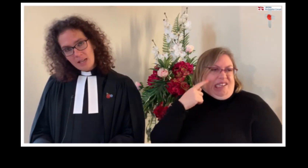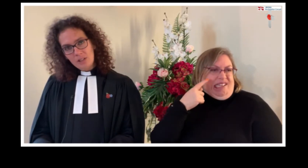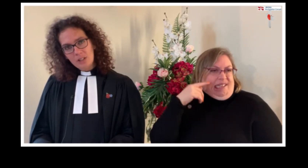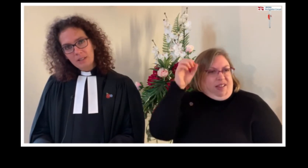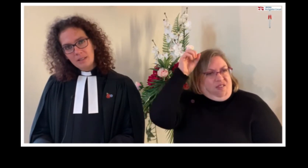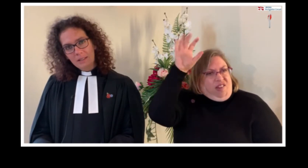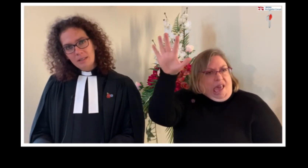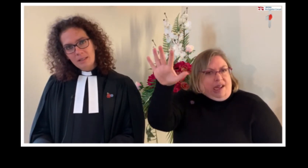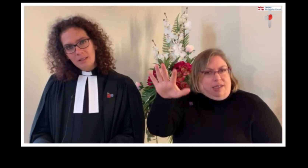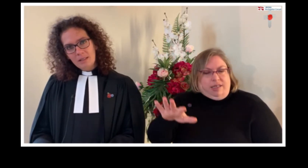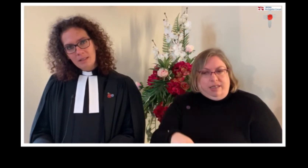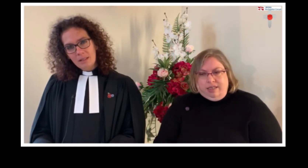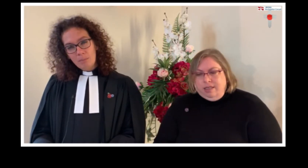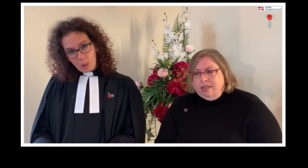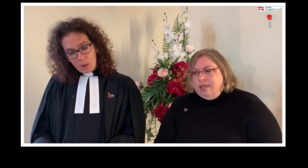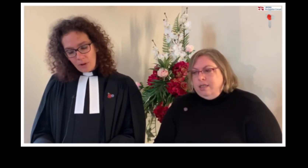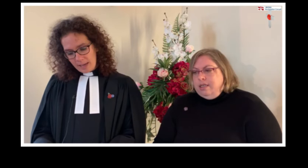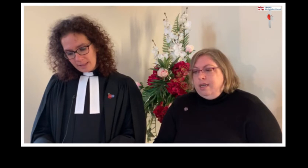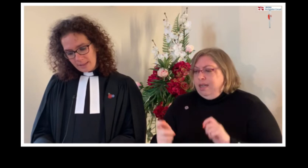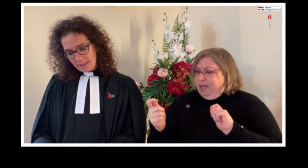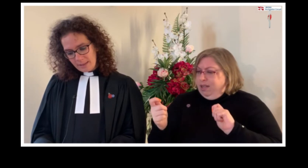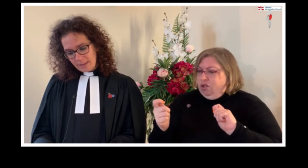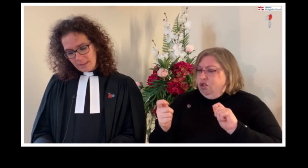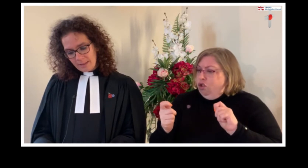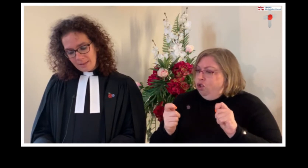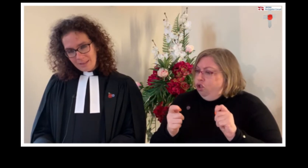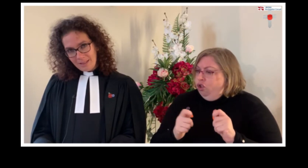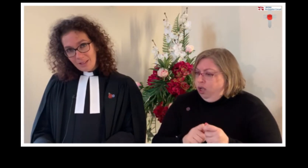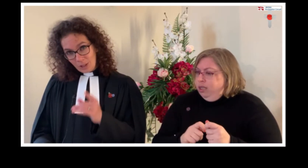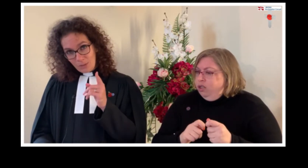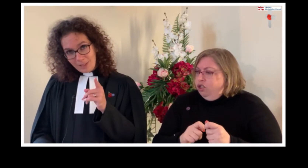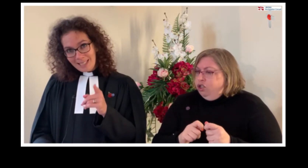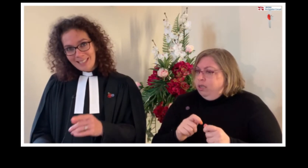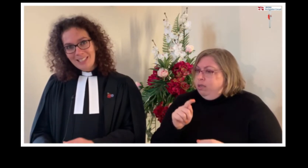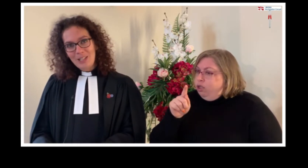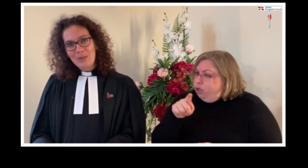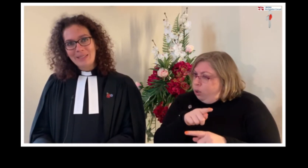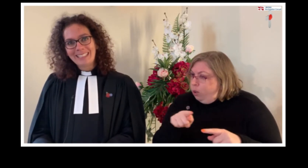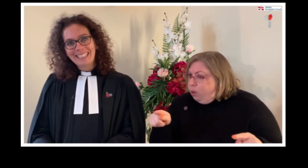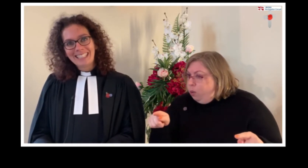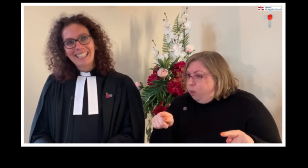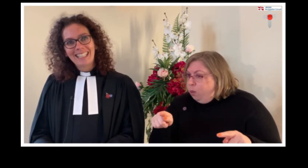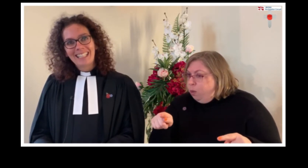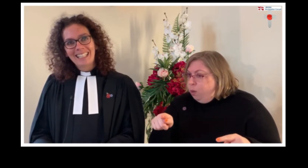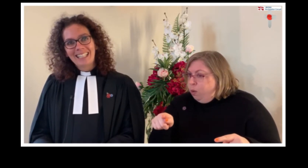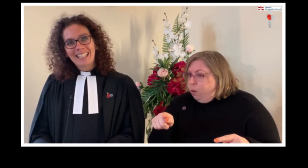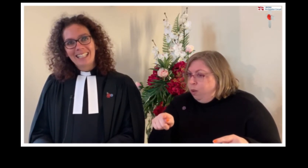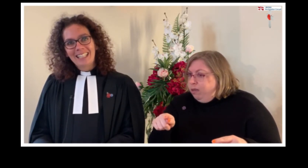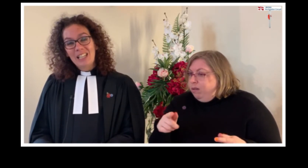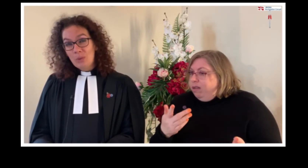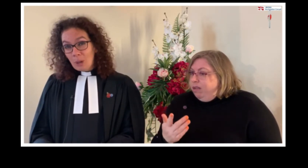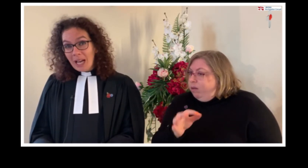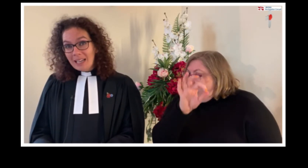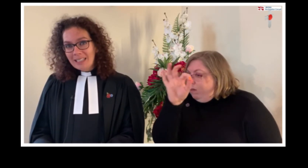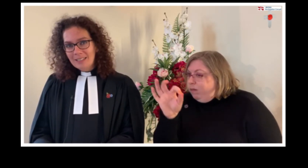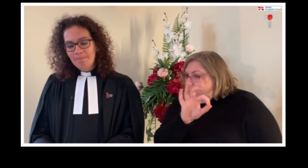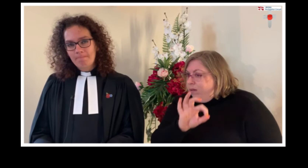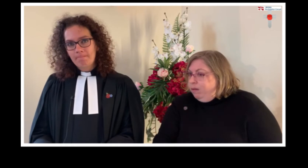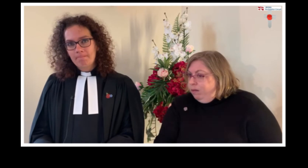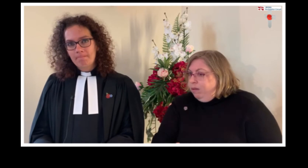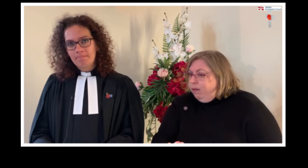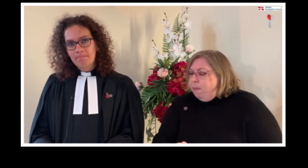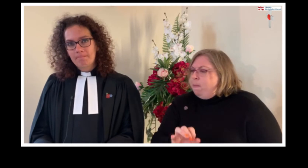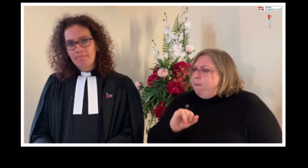What change and progress are you resistant to in your work,